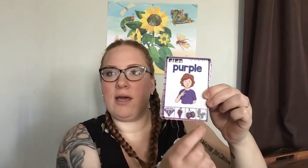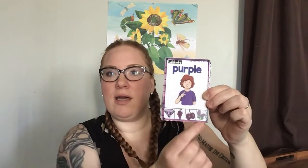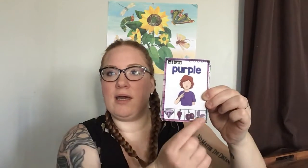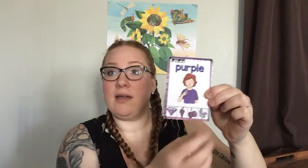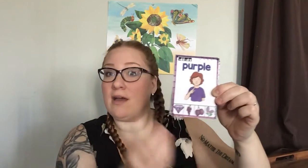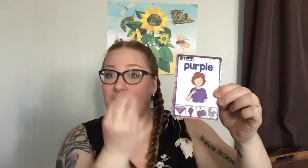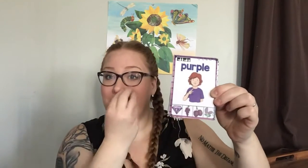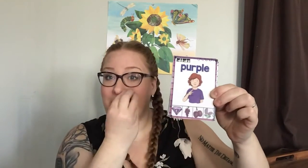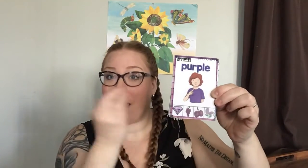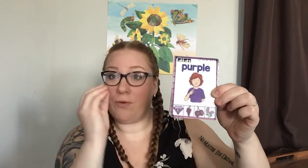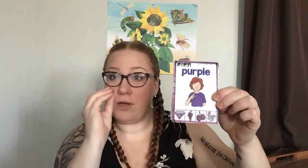and a flower.